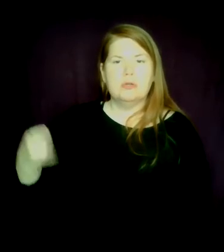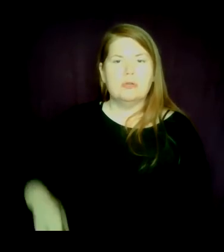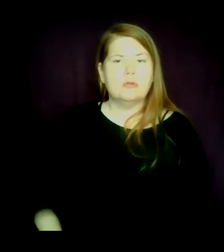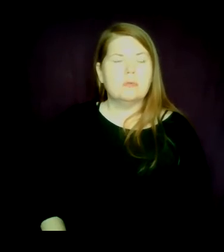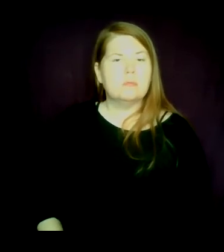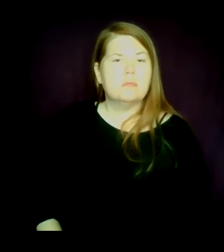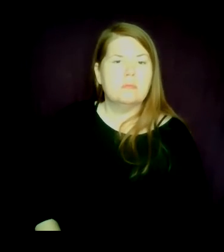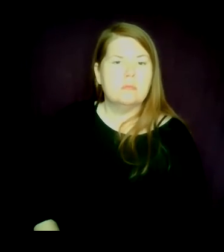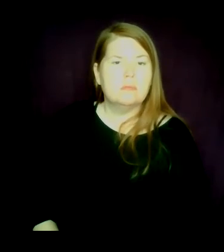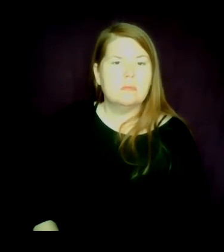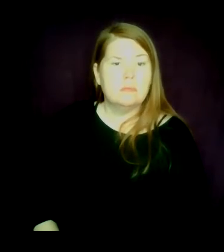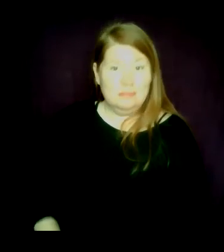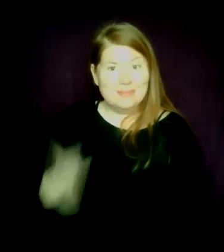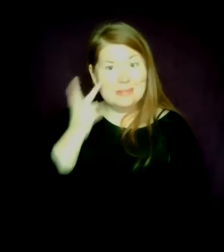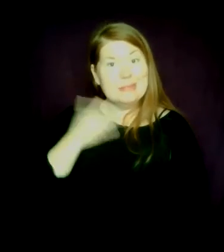So there's Shauna.